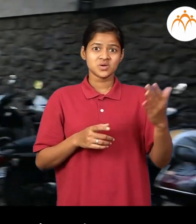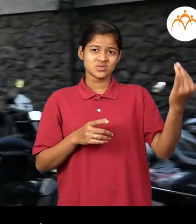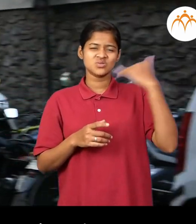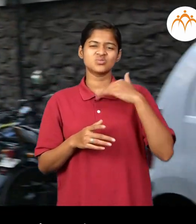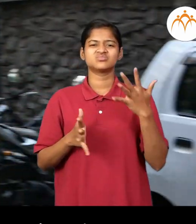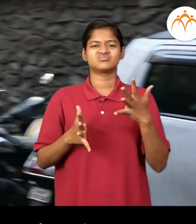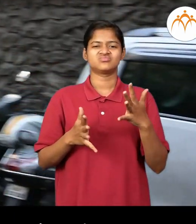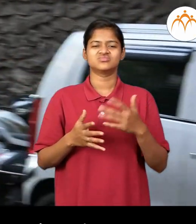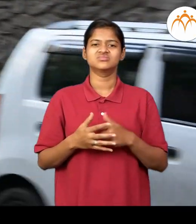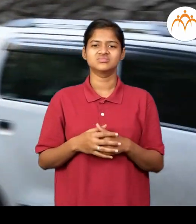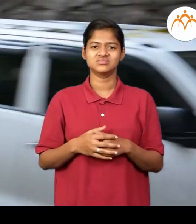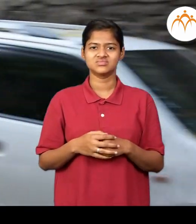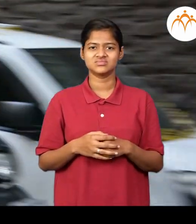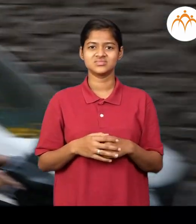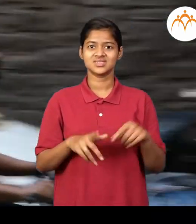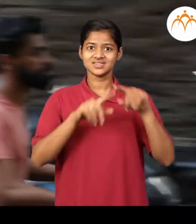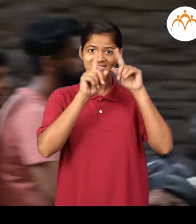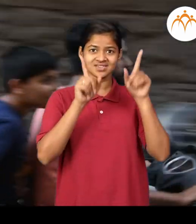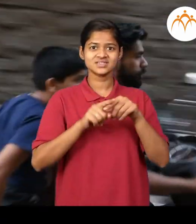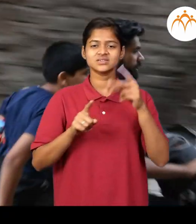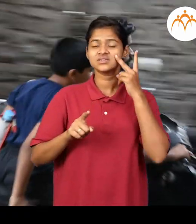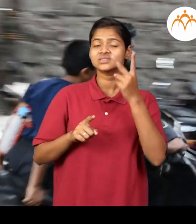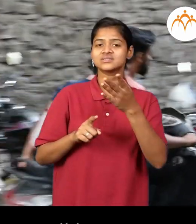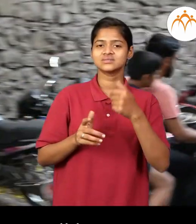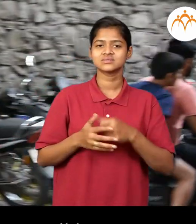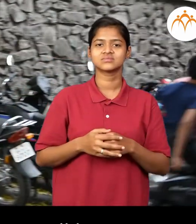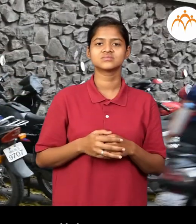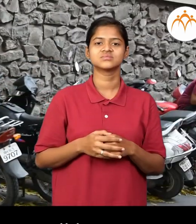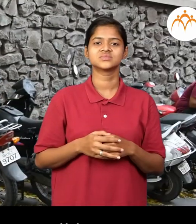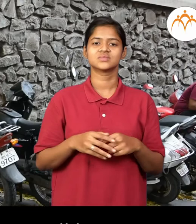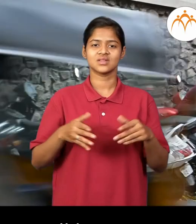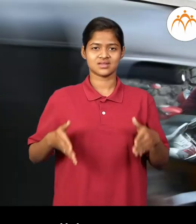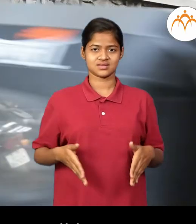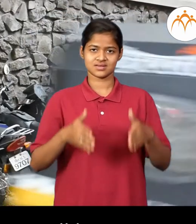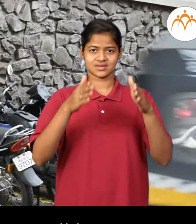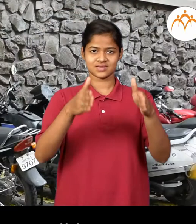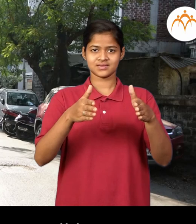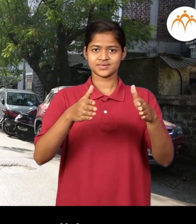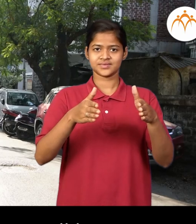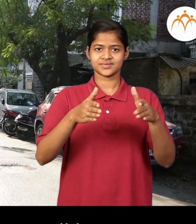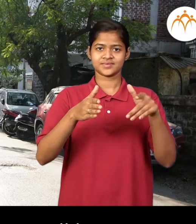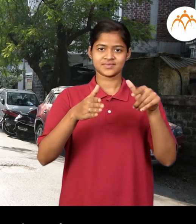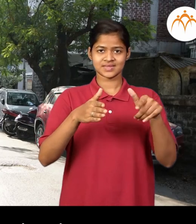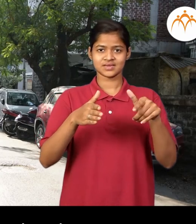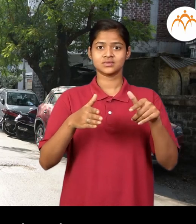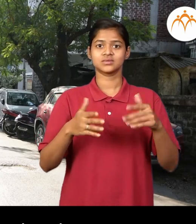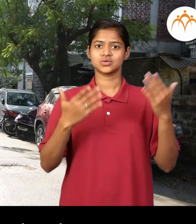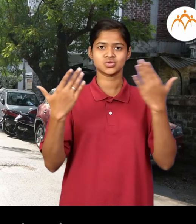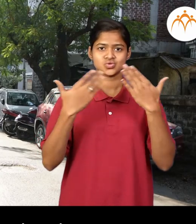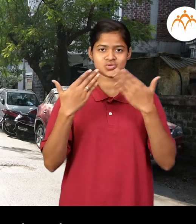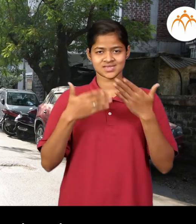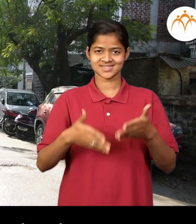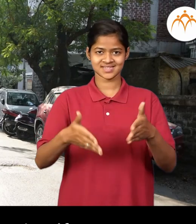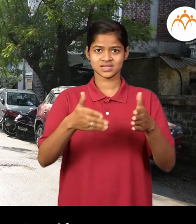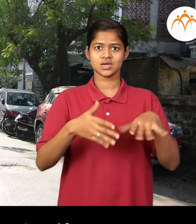spot such a sign. Devansha said, yes, there are quite a few small lanes on the way